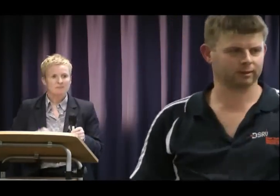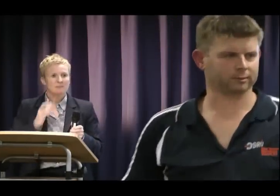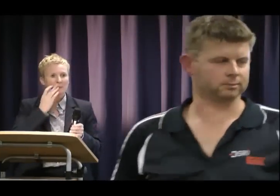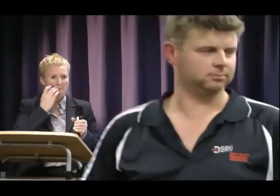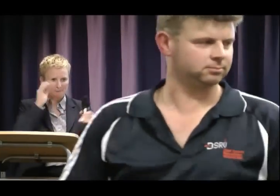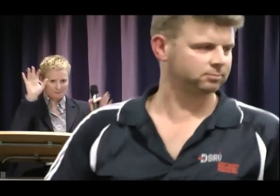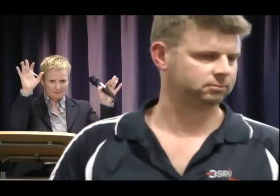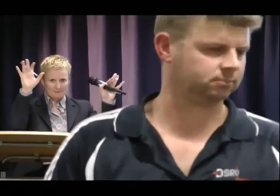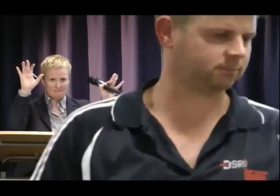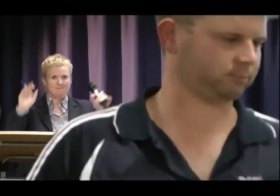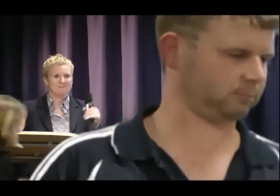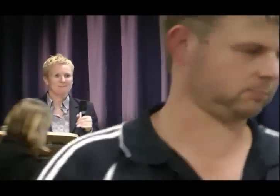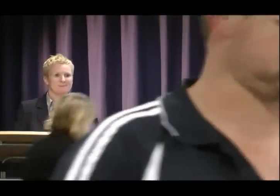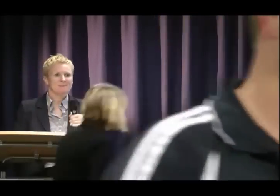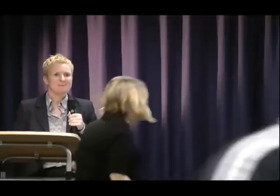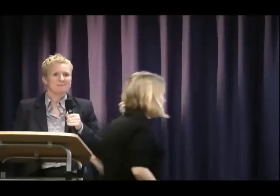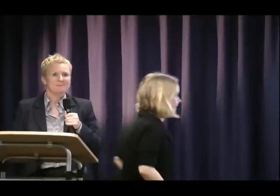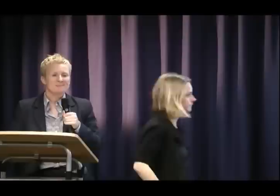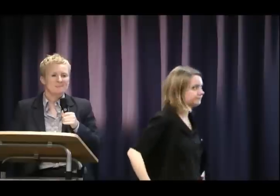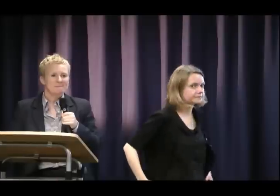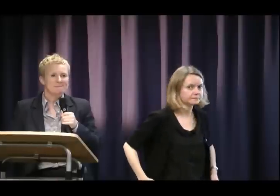deaf community as well.